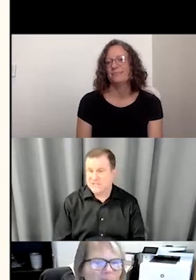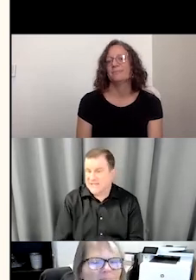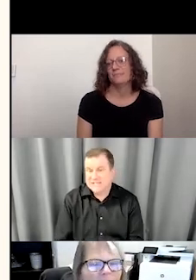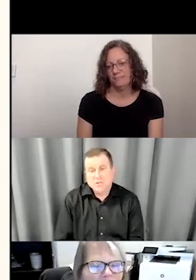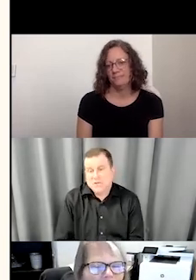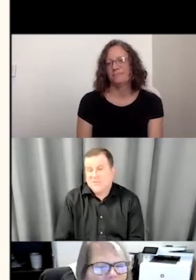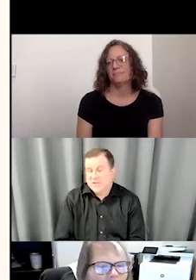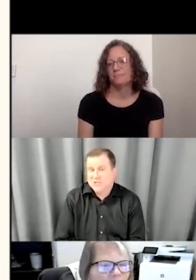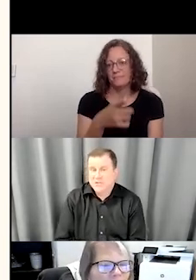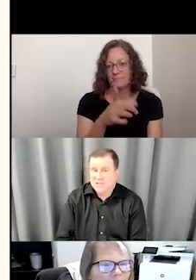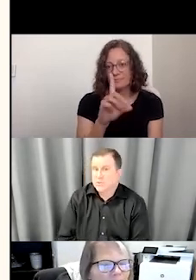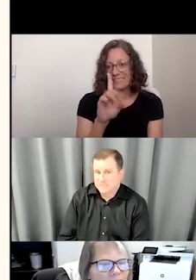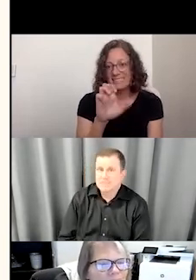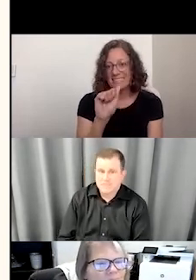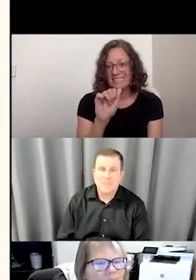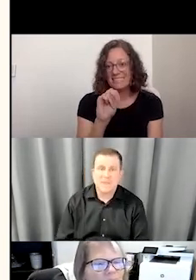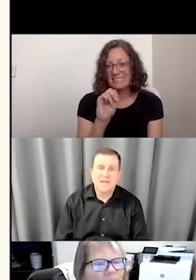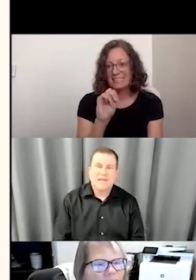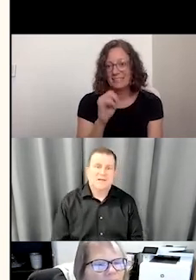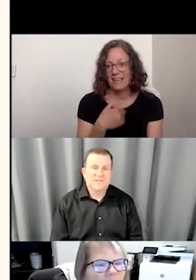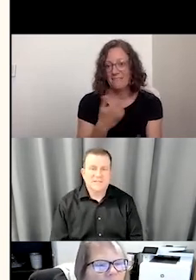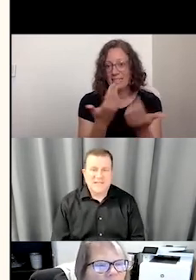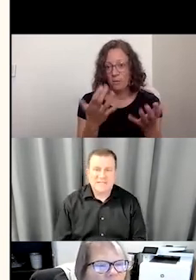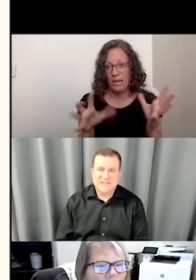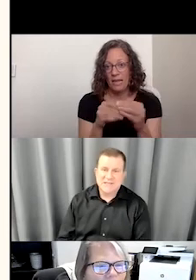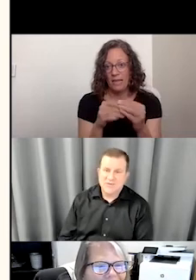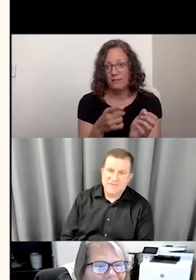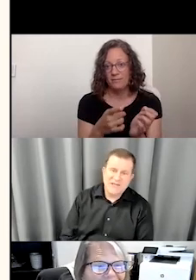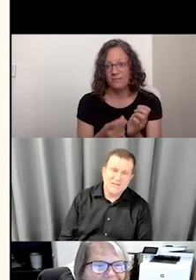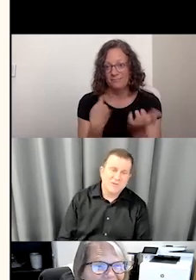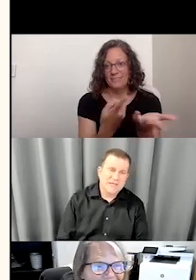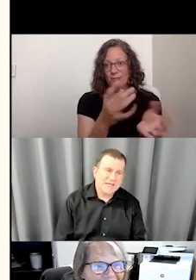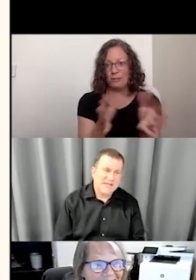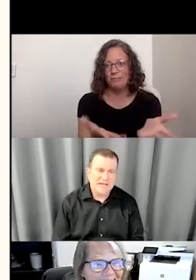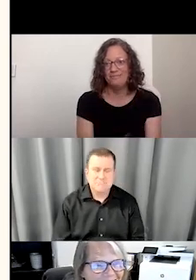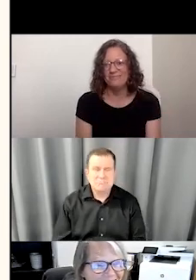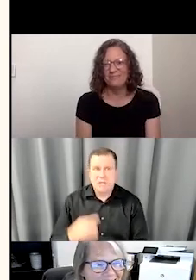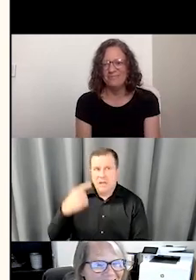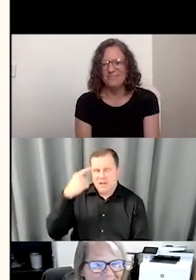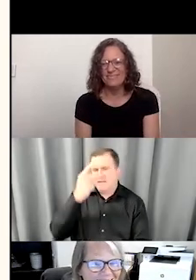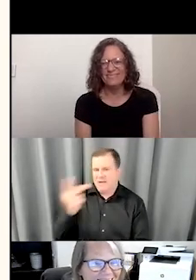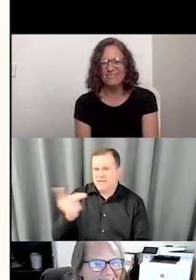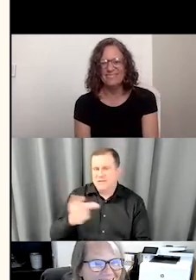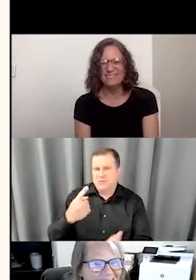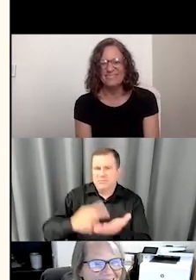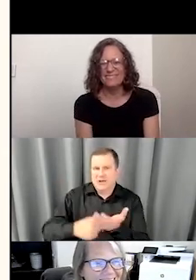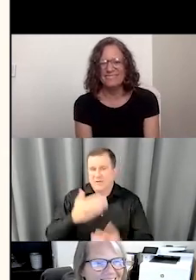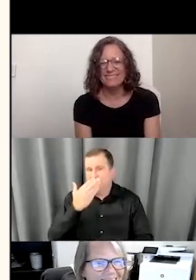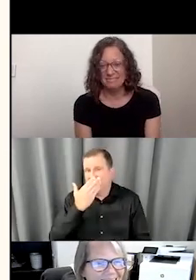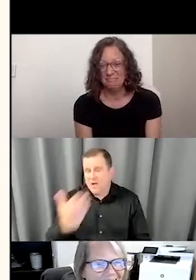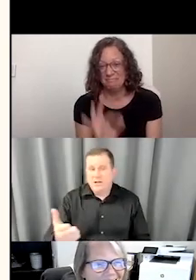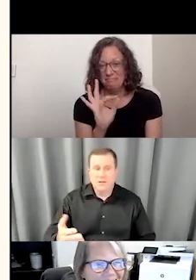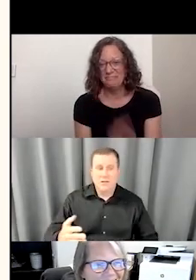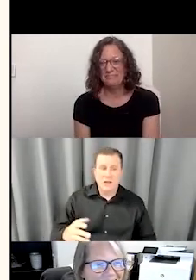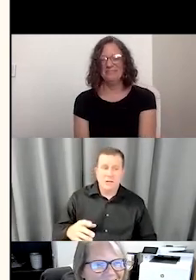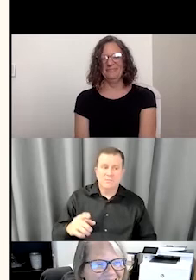deaf person. And that's what they're there for. That's all they do. And Christy's asking, Dean, do you have anything you'd like to add? I think that you covered it